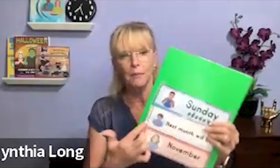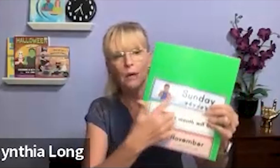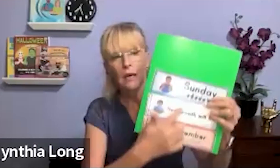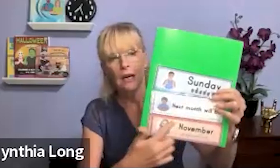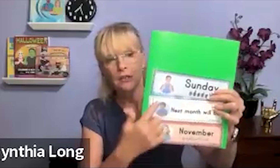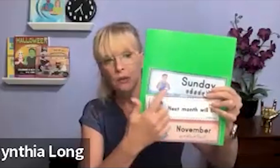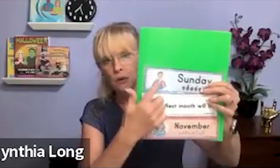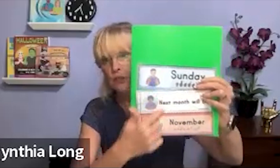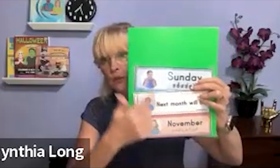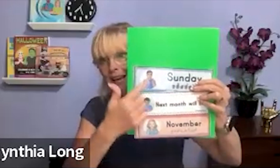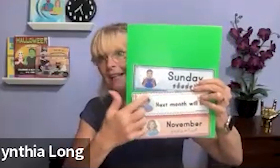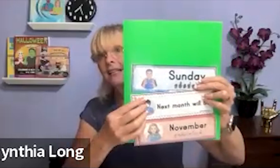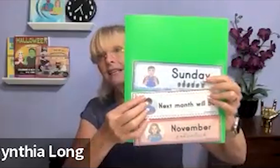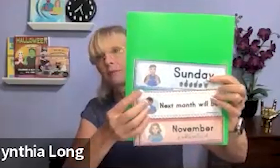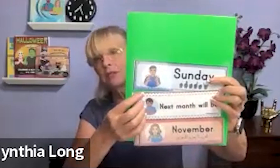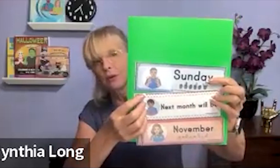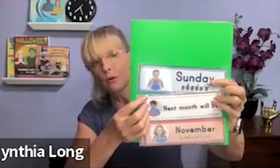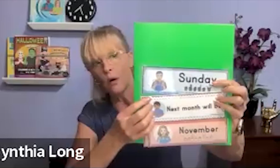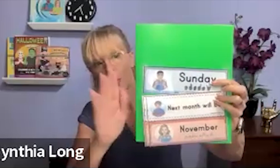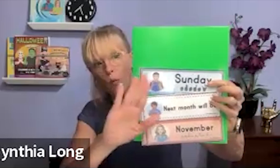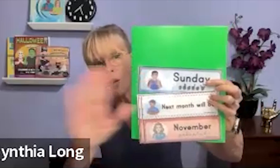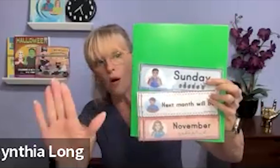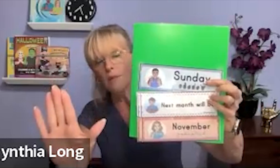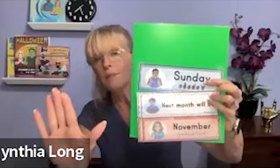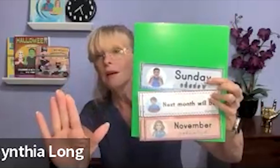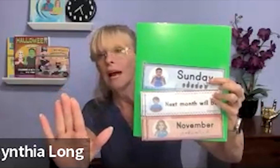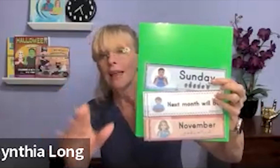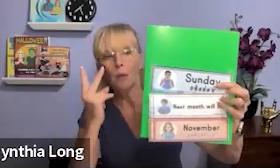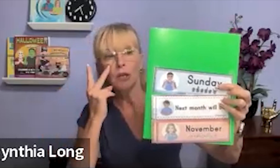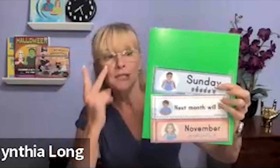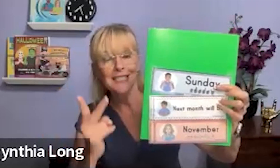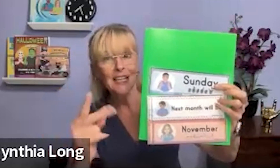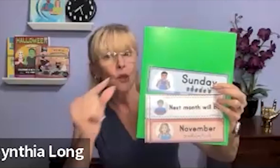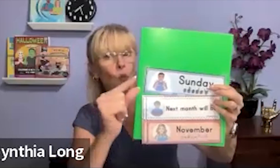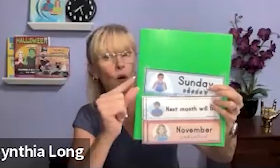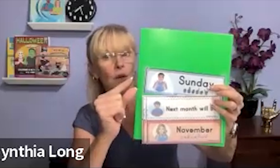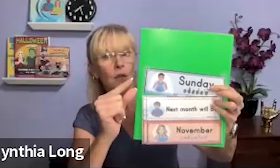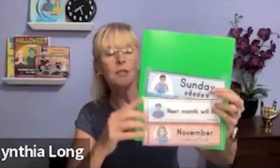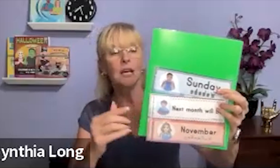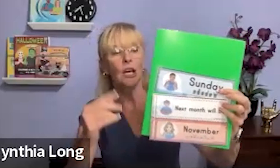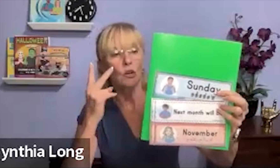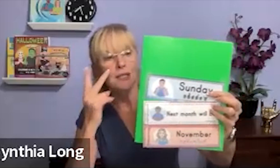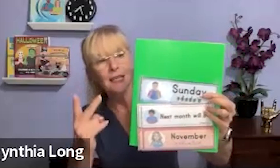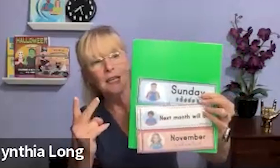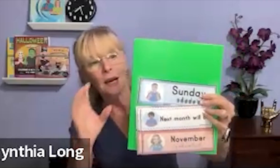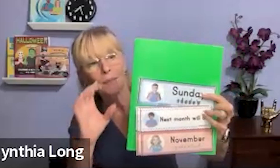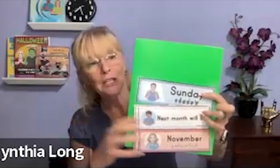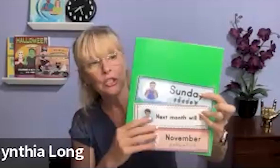sample, to line these up too on the wall. And that way you're seeing the words, you're seeing a